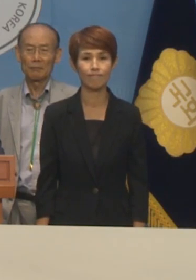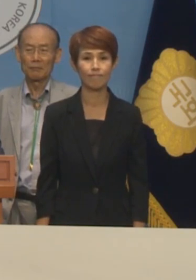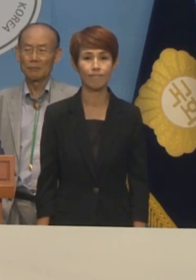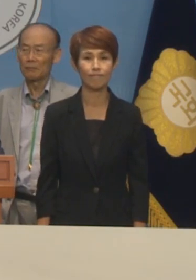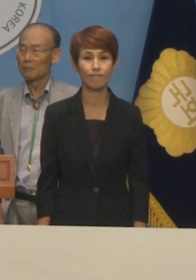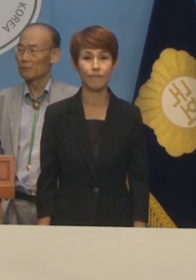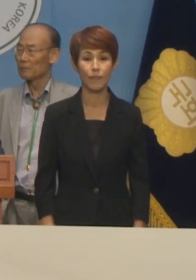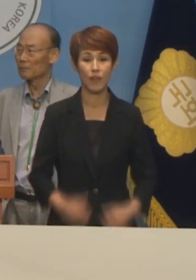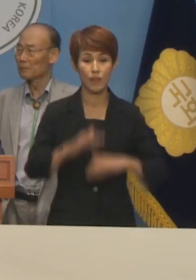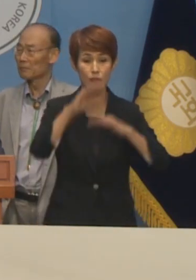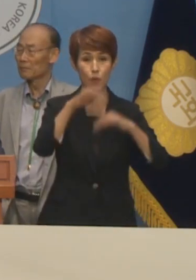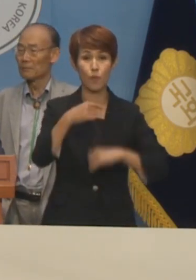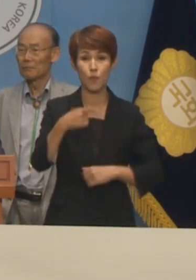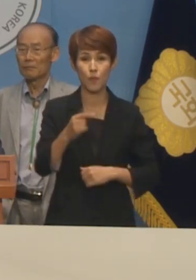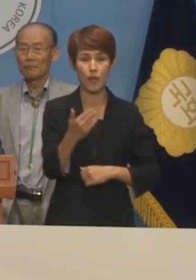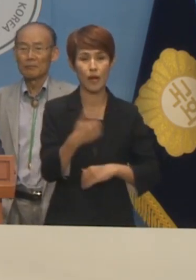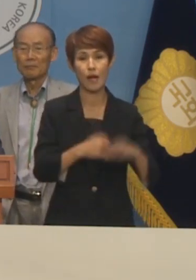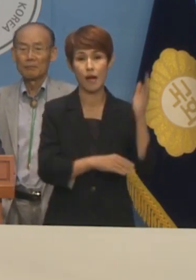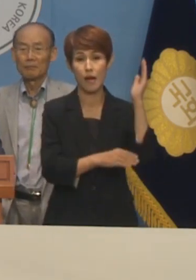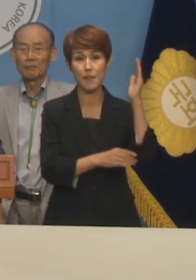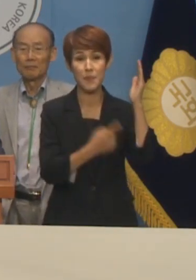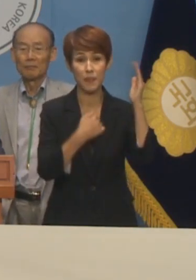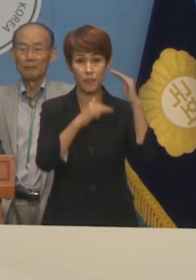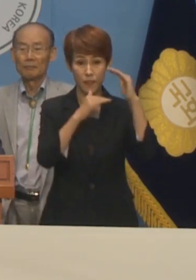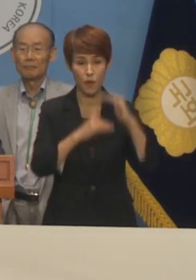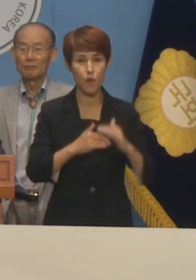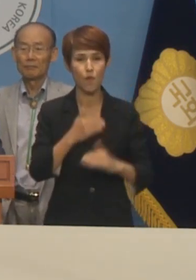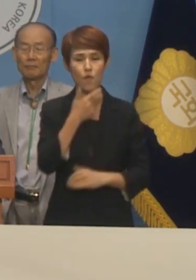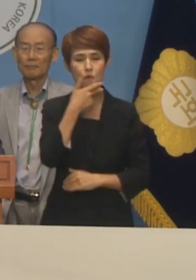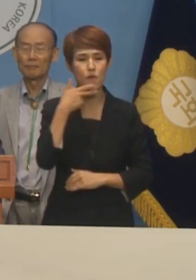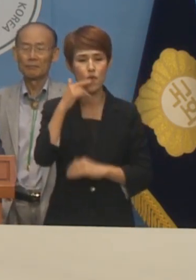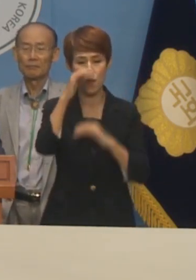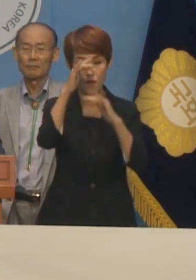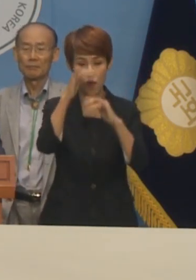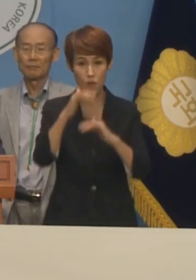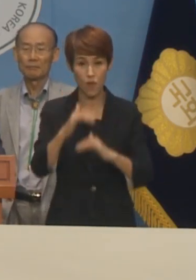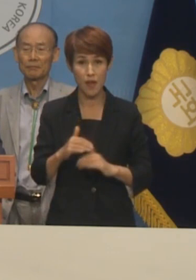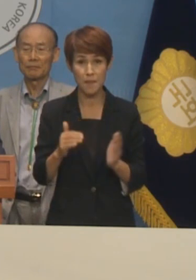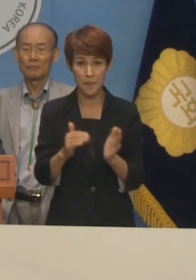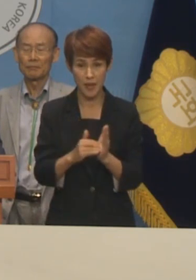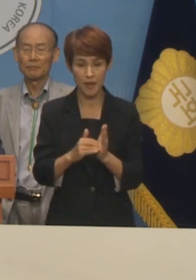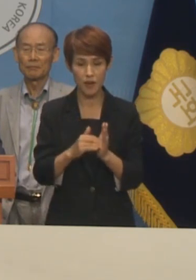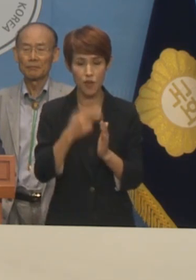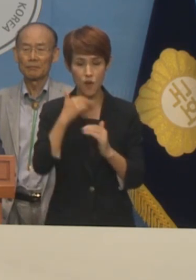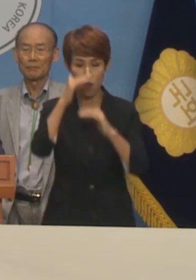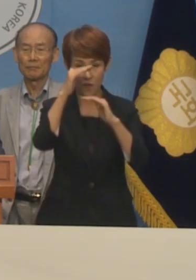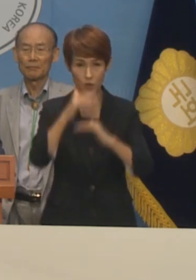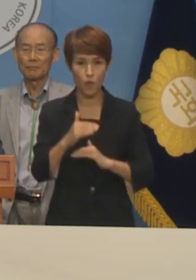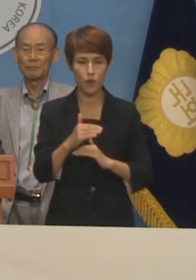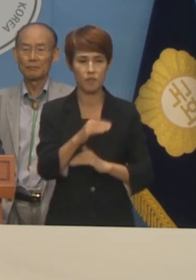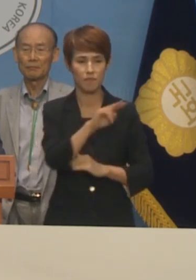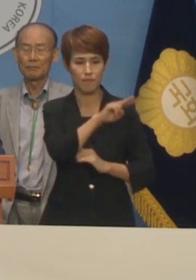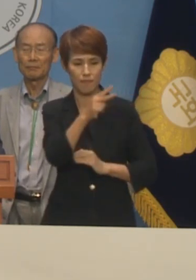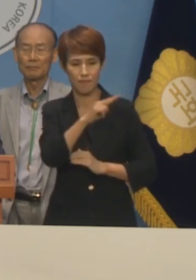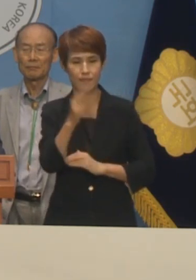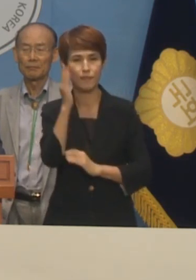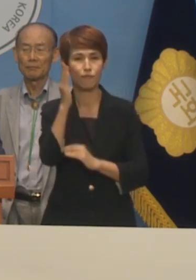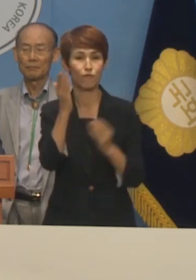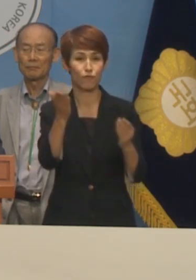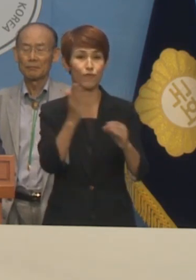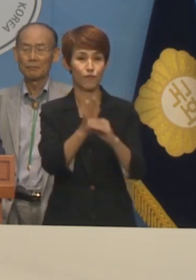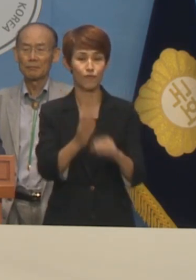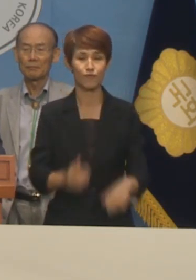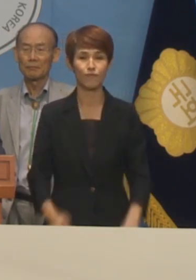the dialogue between North Korea, USA, South Korea. Stop the enemy relations and the policies.